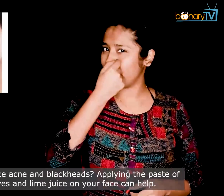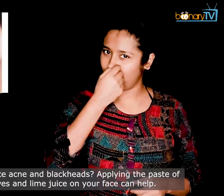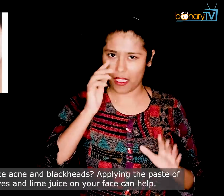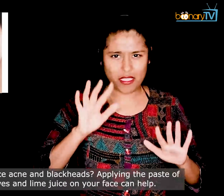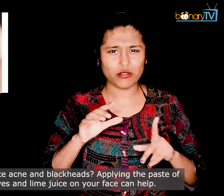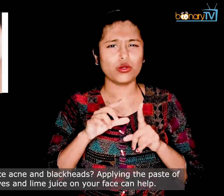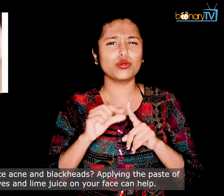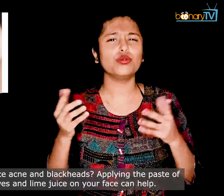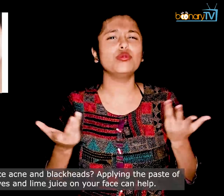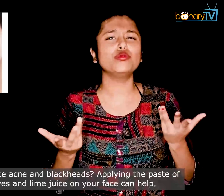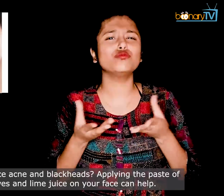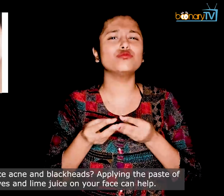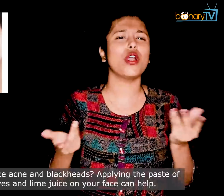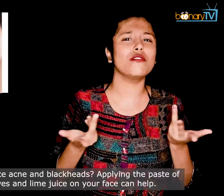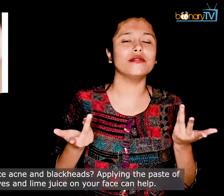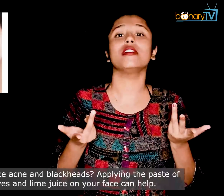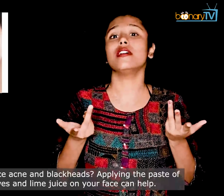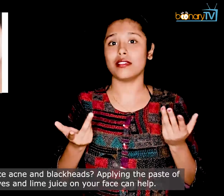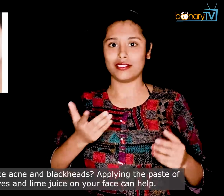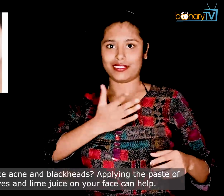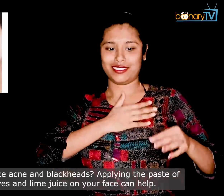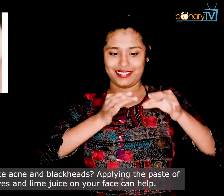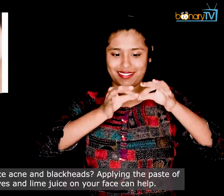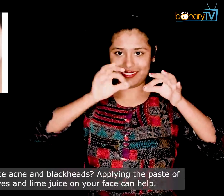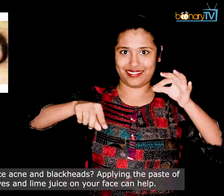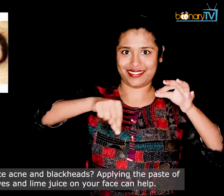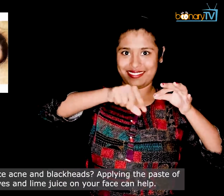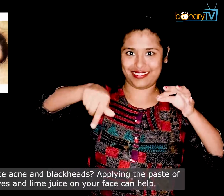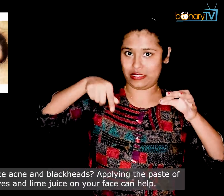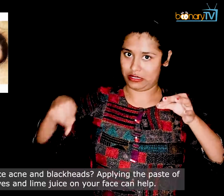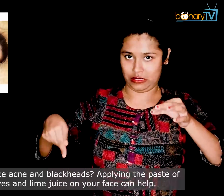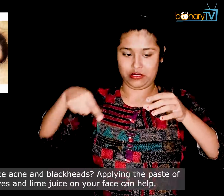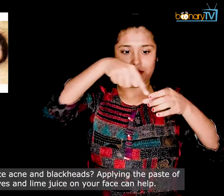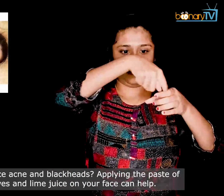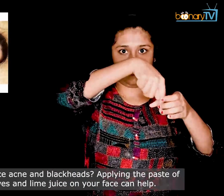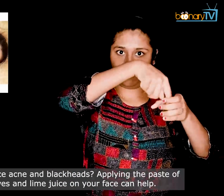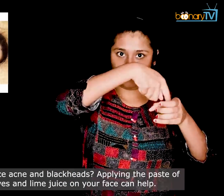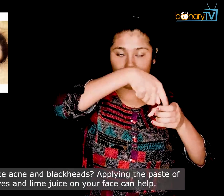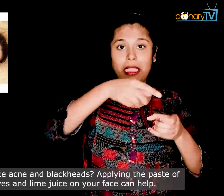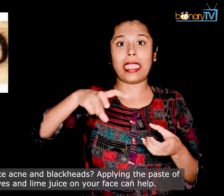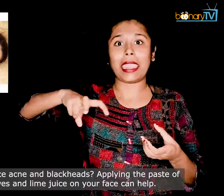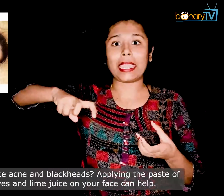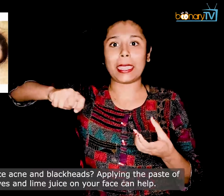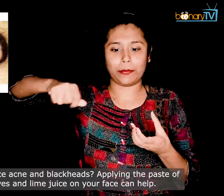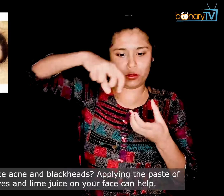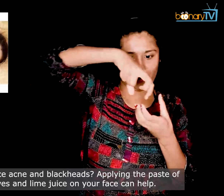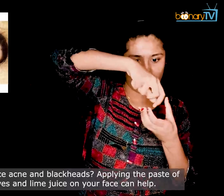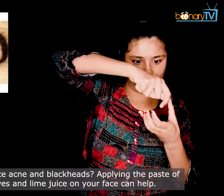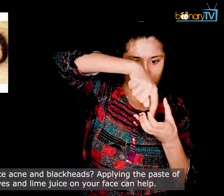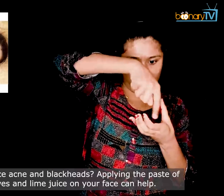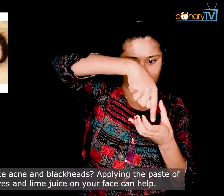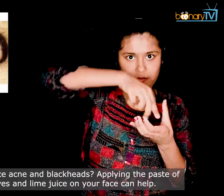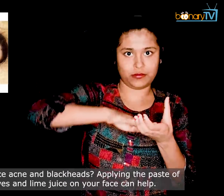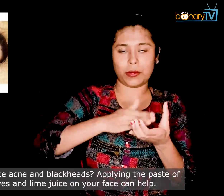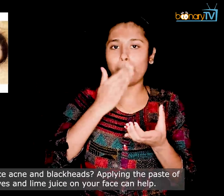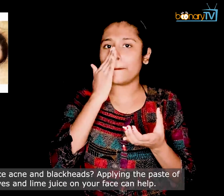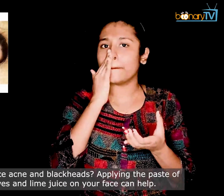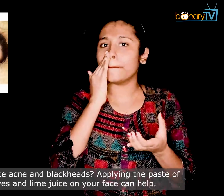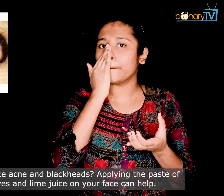reduce acne and blackheads? Applying the paste of coriander leaves